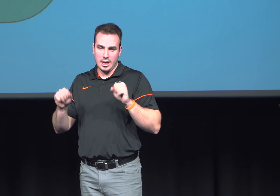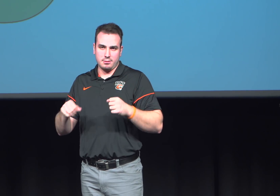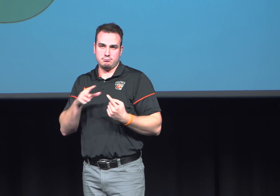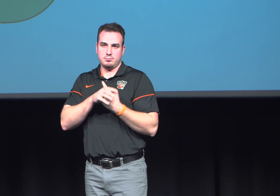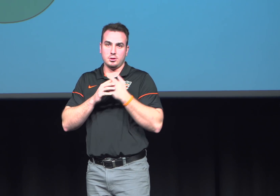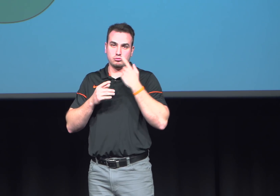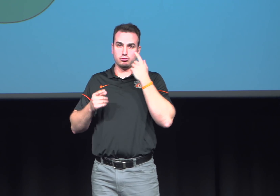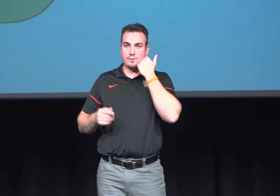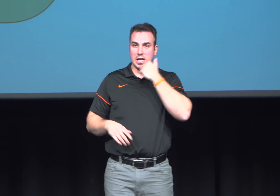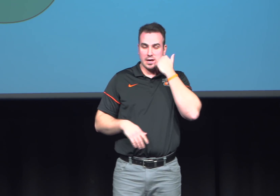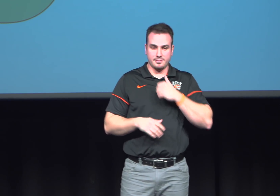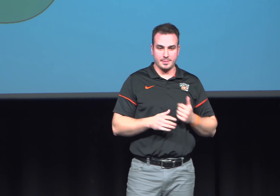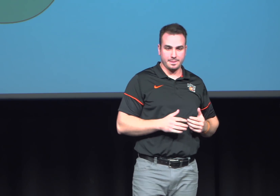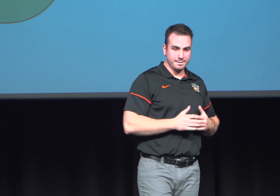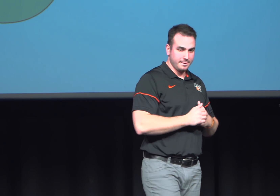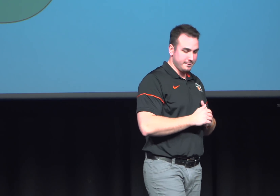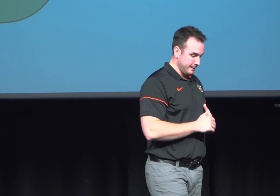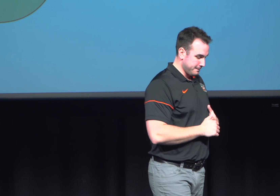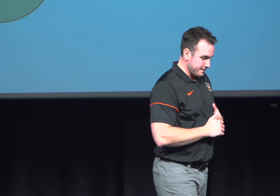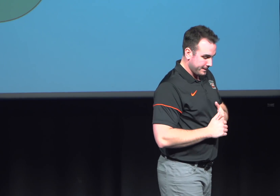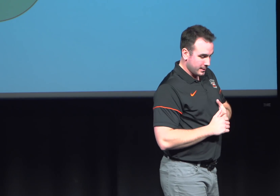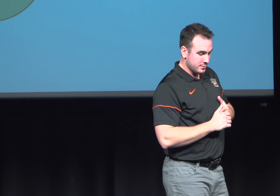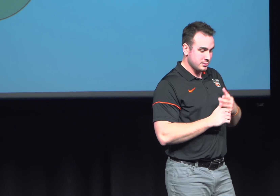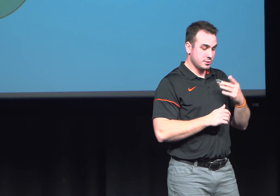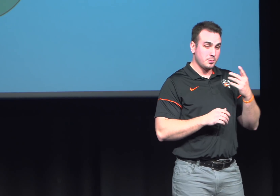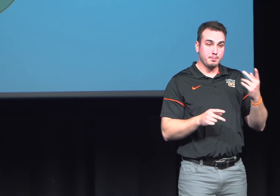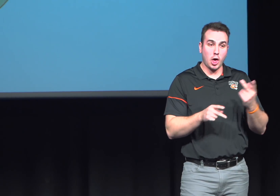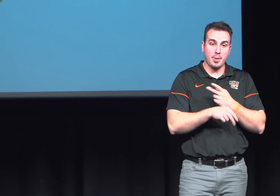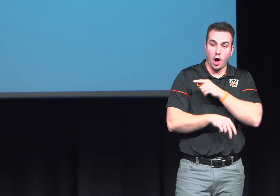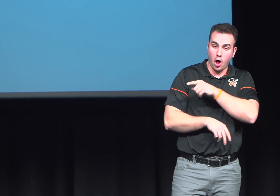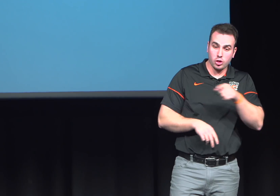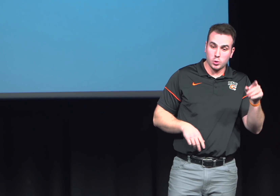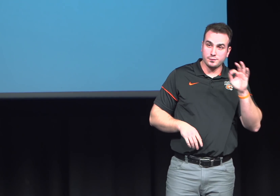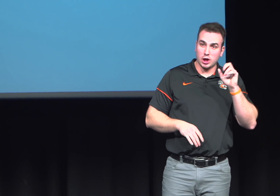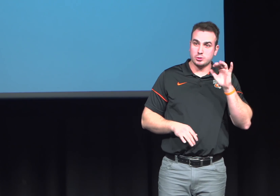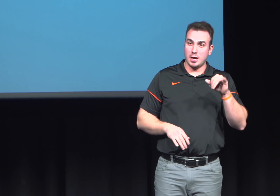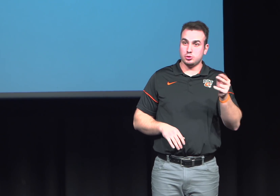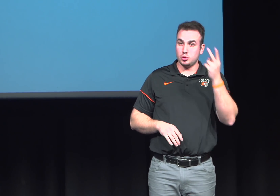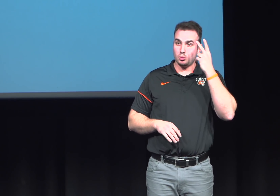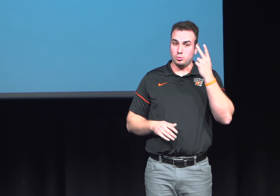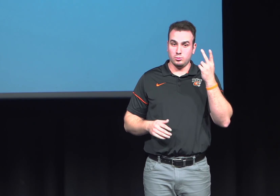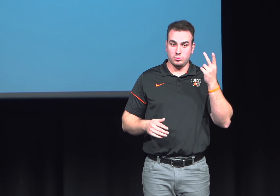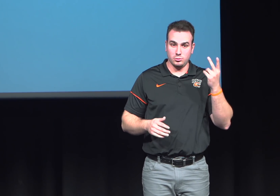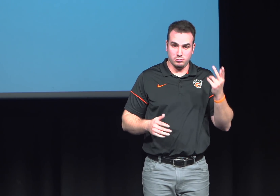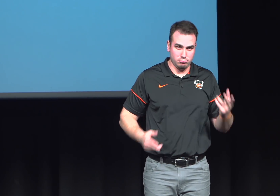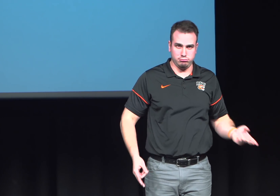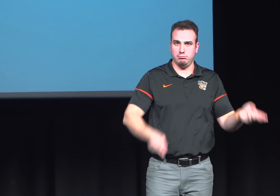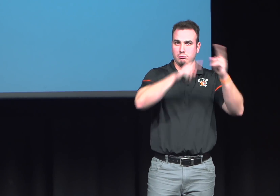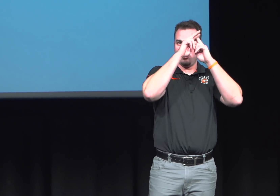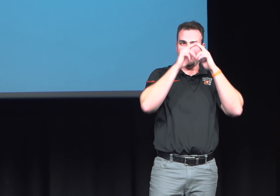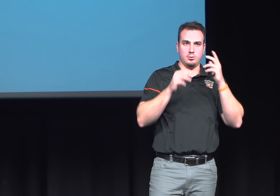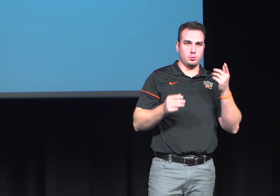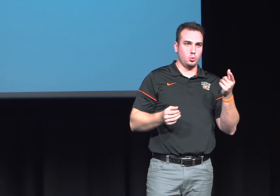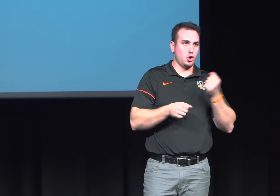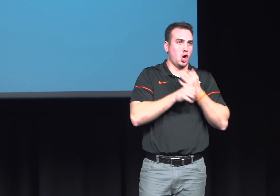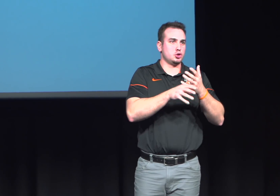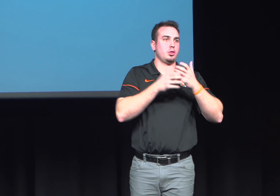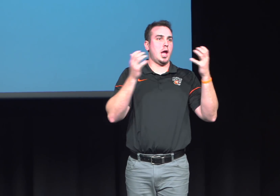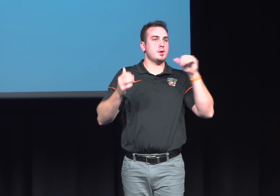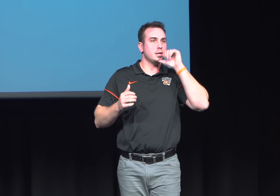We all have several factors going on in our lives every day. So go ahead and multiply all those factors by 2, and they increase and they